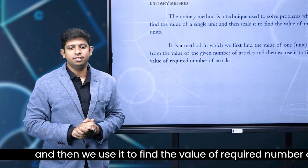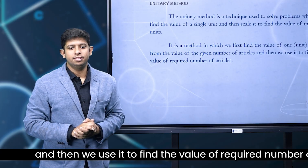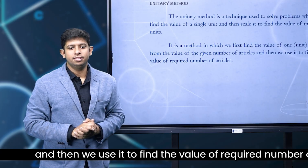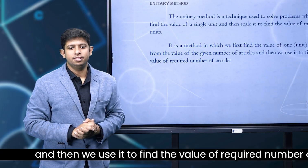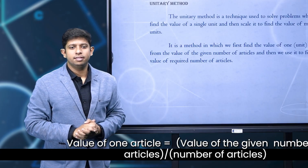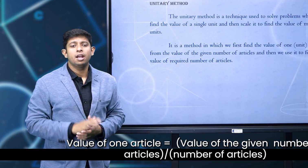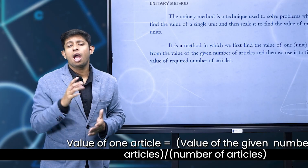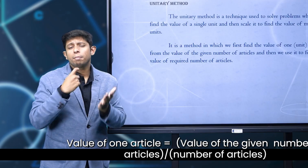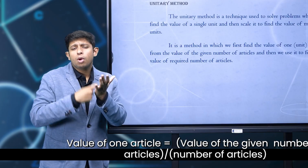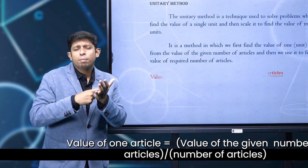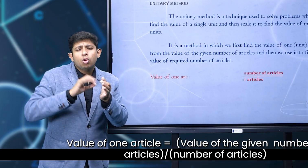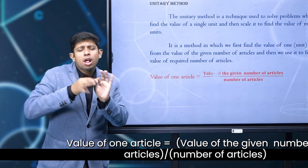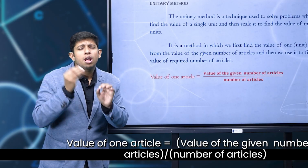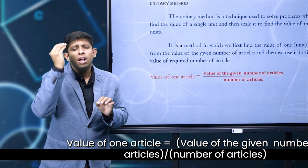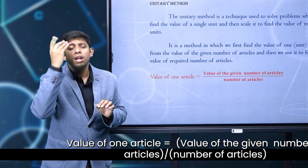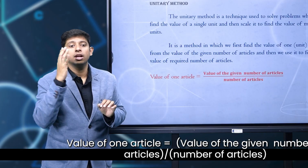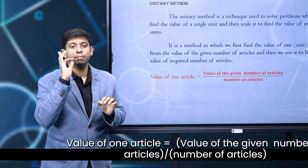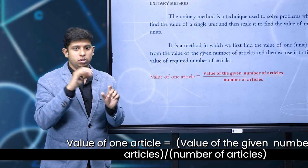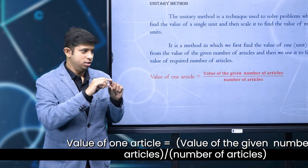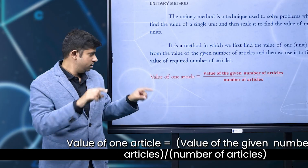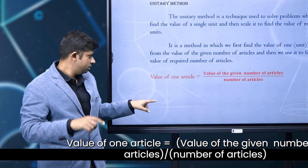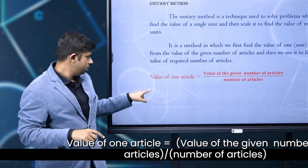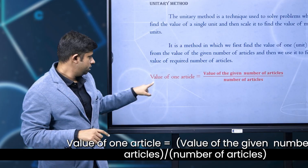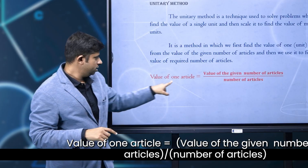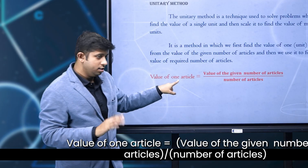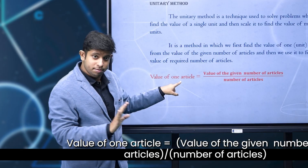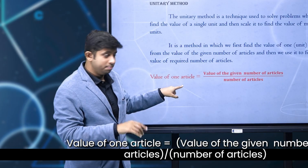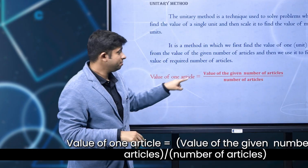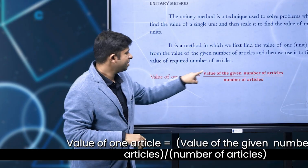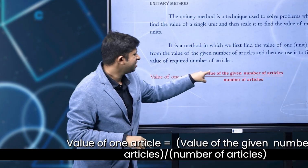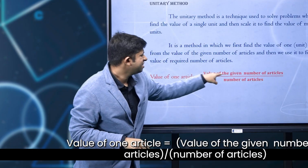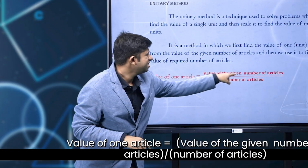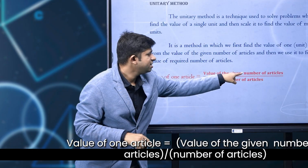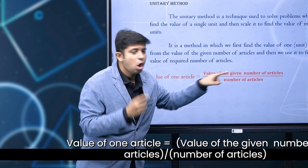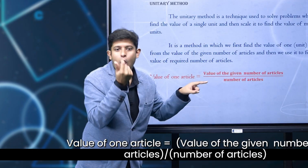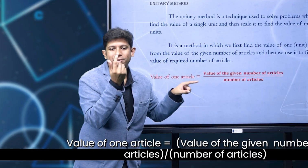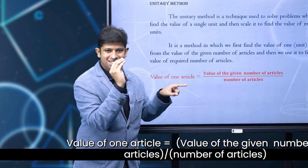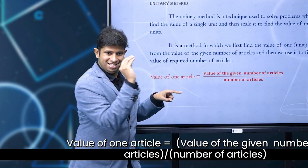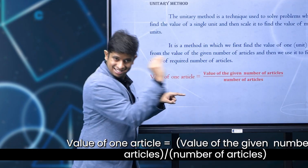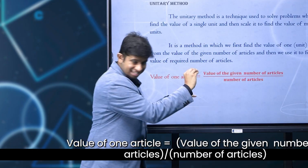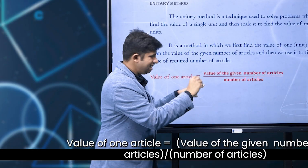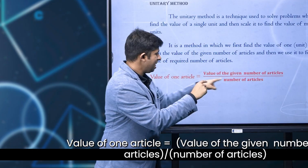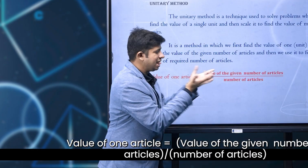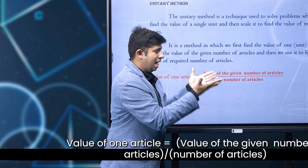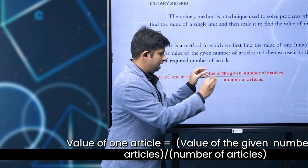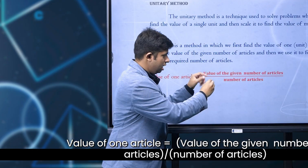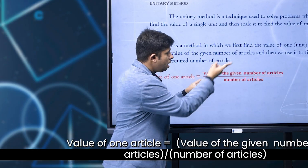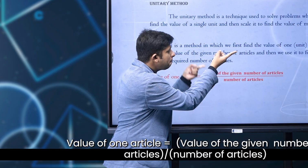articles. Value of one article equals to value of the given number of articles by number of articles.